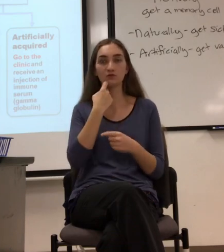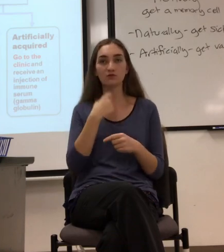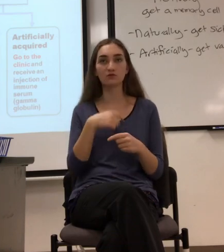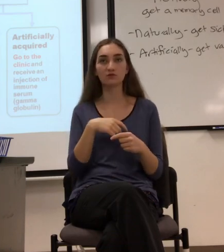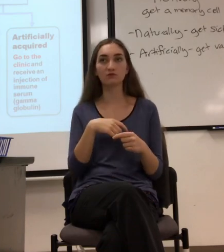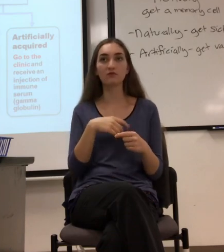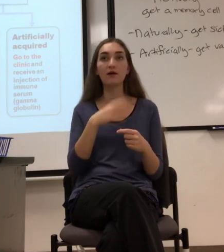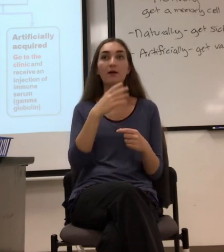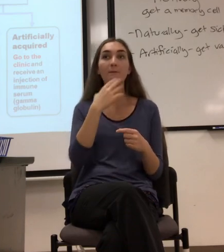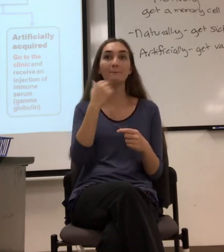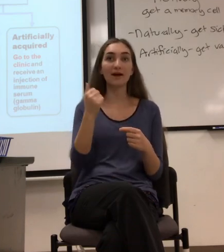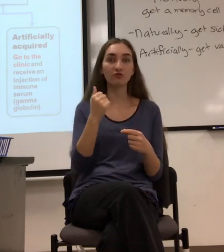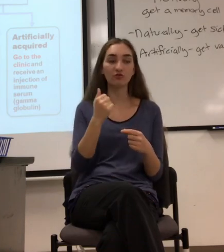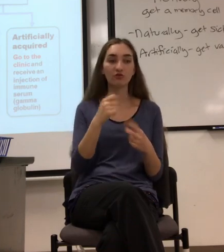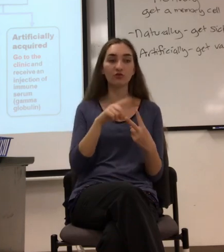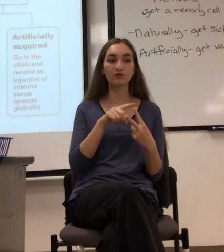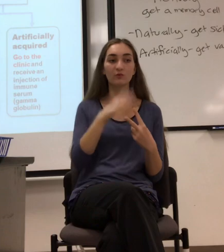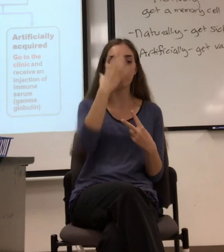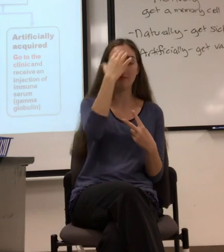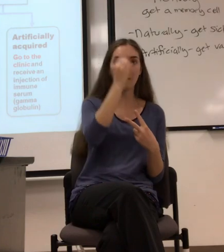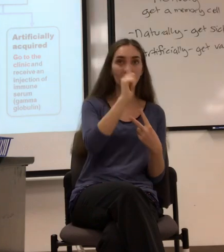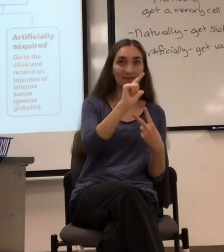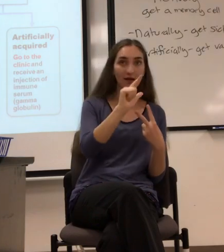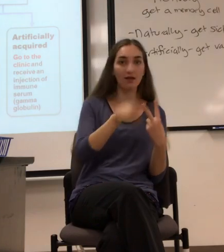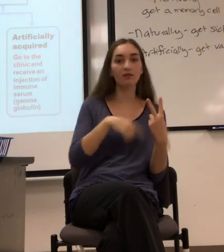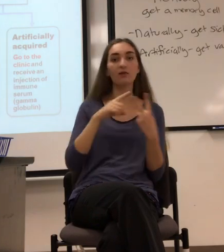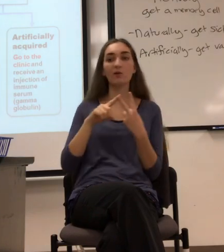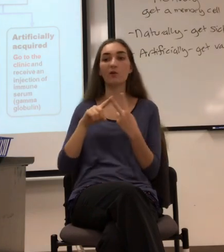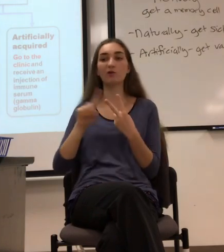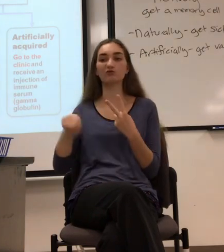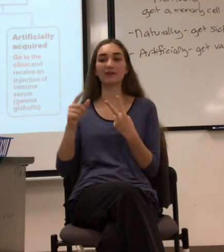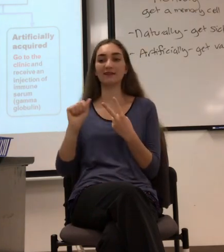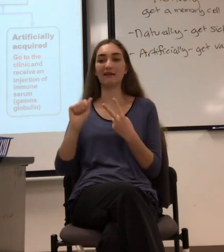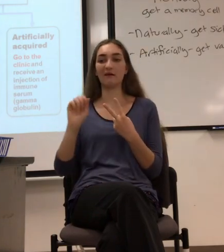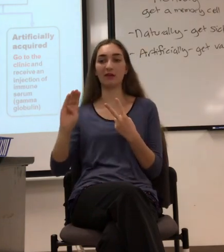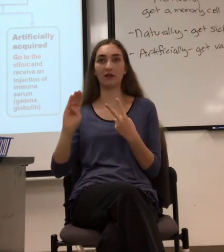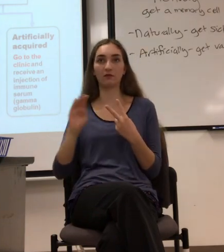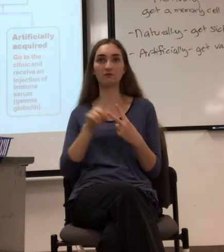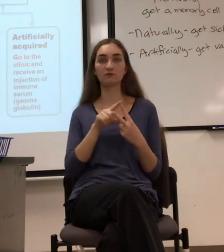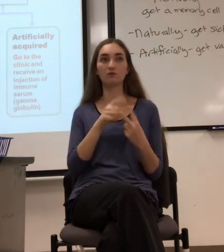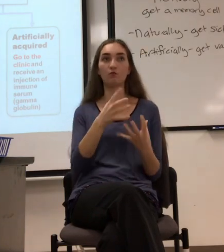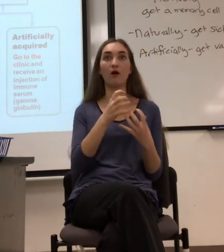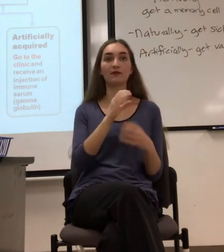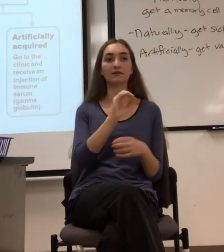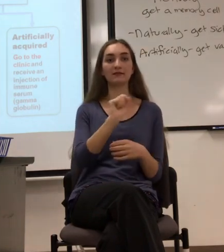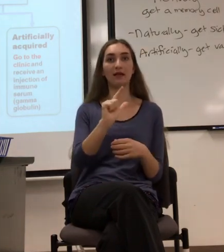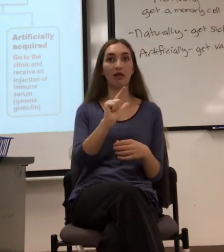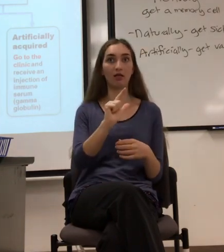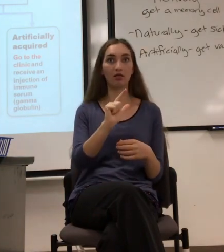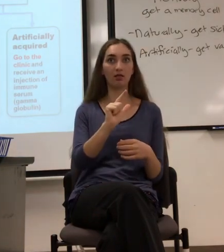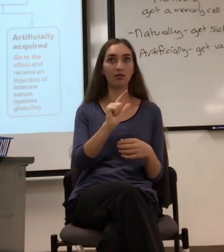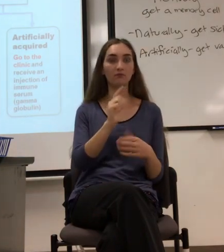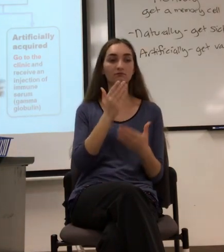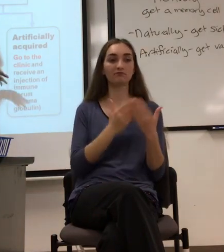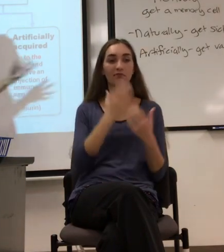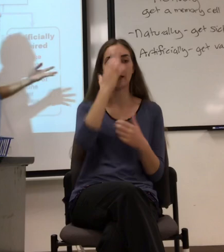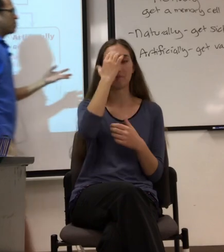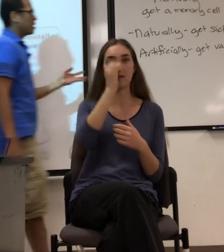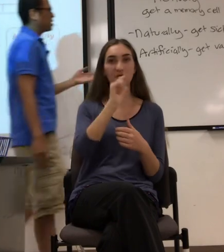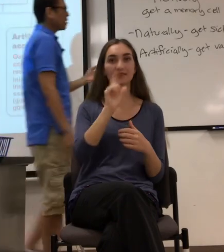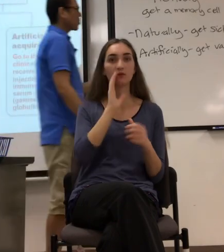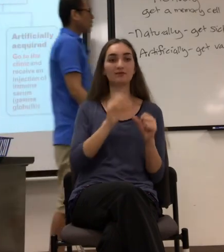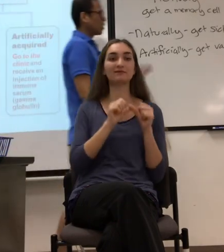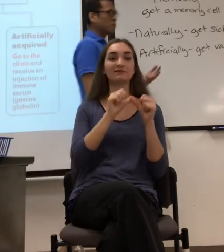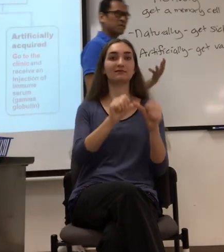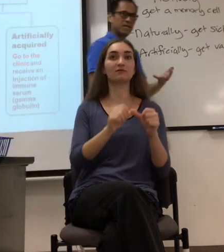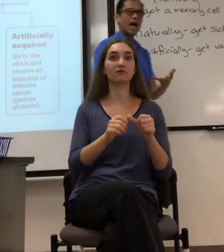cell or just get the ABs? The memory cell. You want the cell. That thing can last your whole life, okay? Usually, you only get the